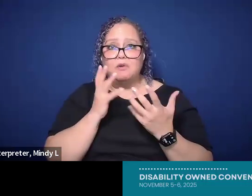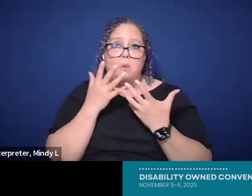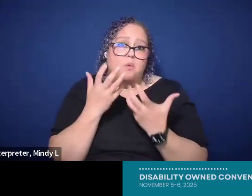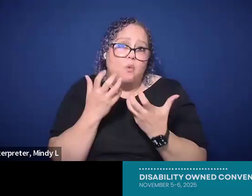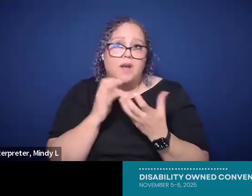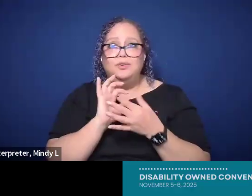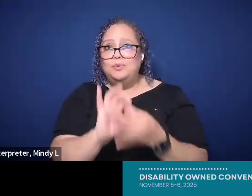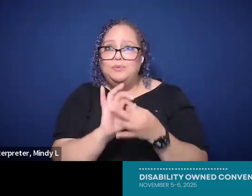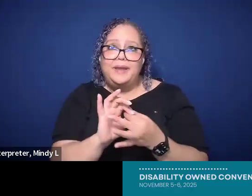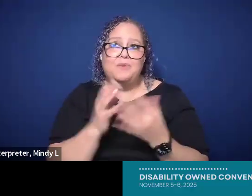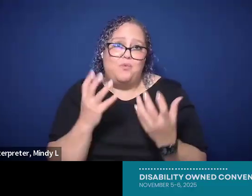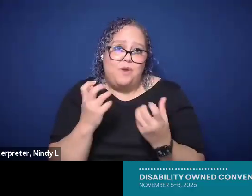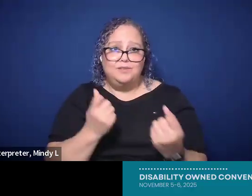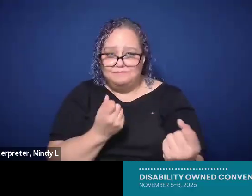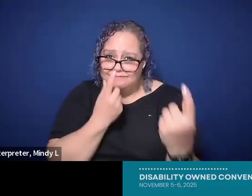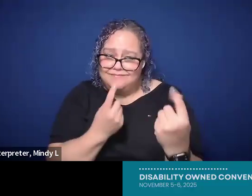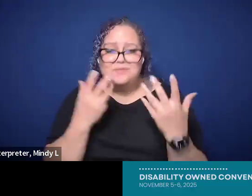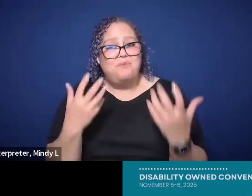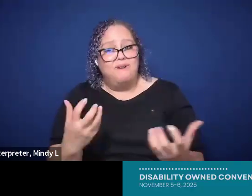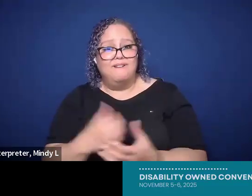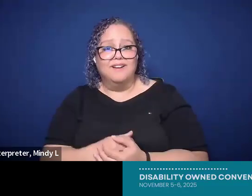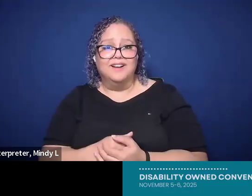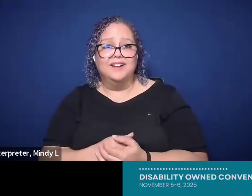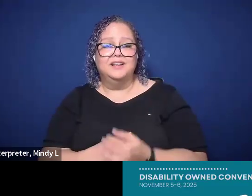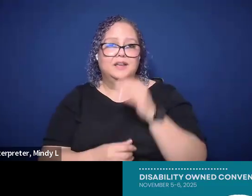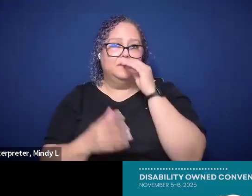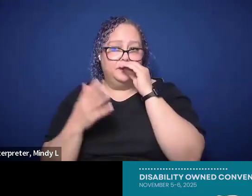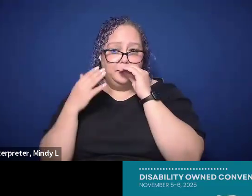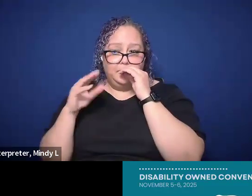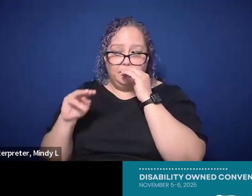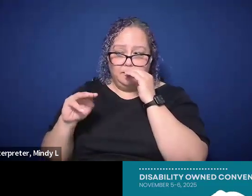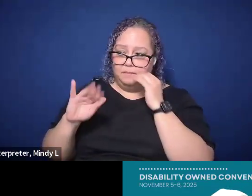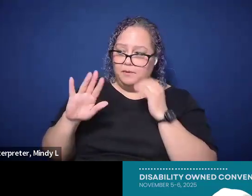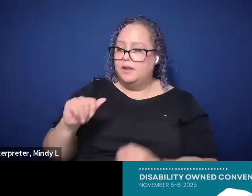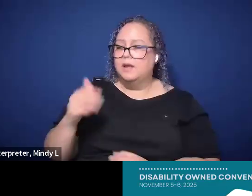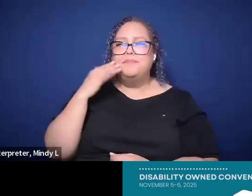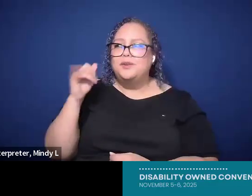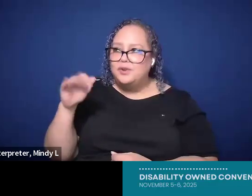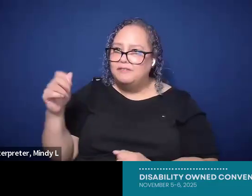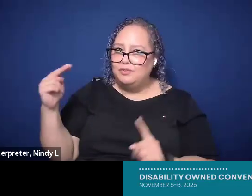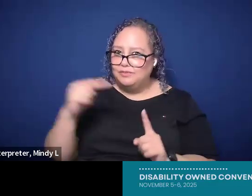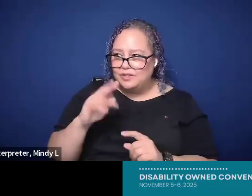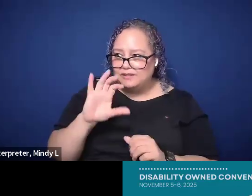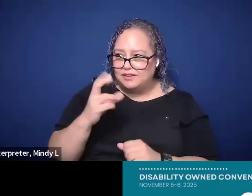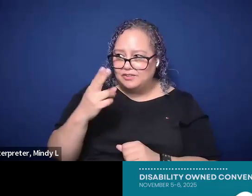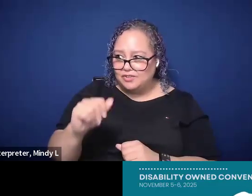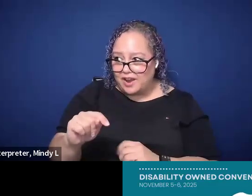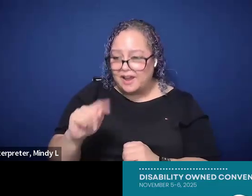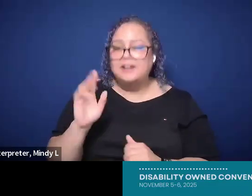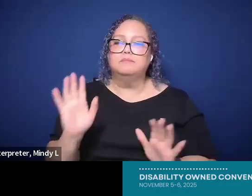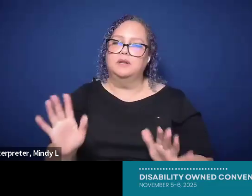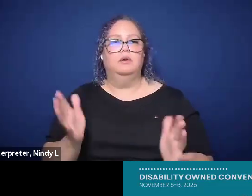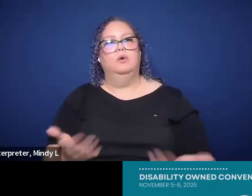Excellent, thank you. And I don't know, Maria, if you had a chance to look at the chat, but if you do, and we're certainly going to collect it all anyway, there is just so much